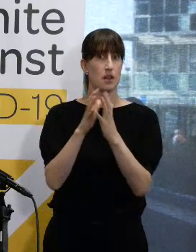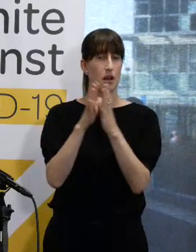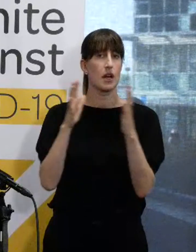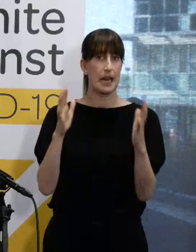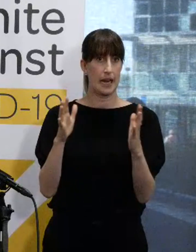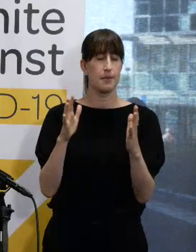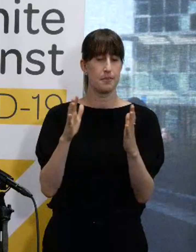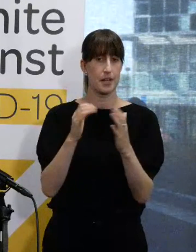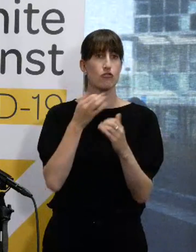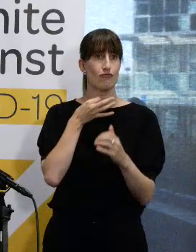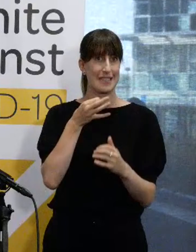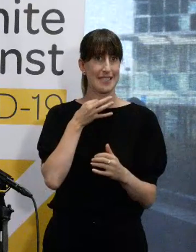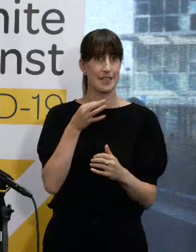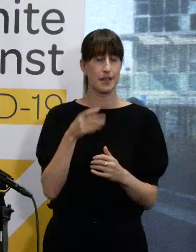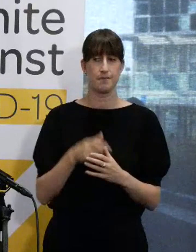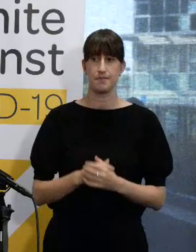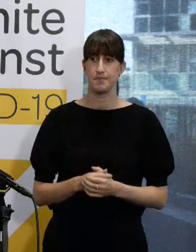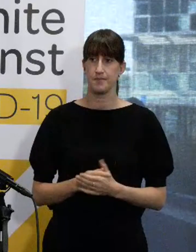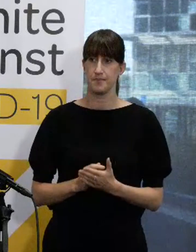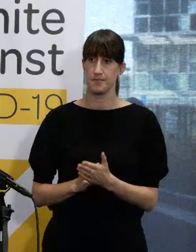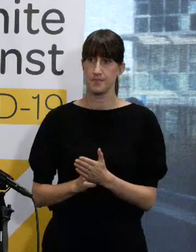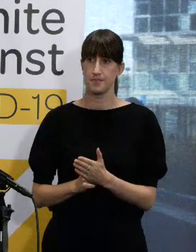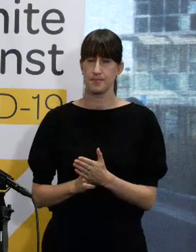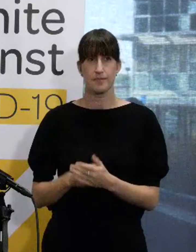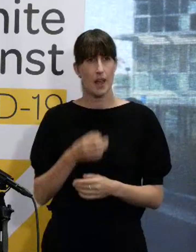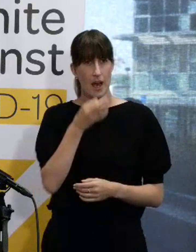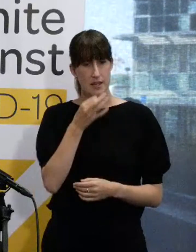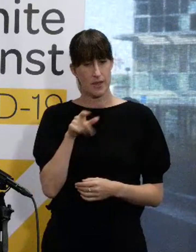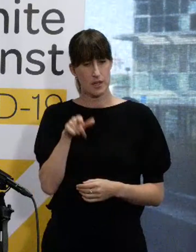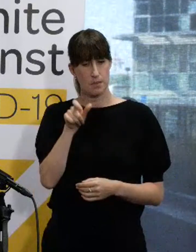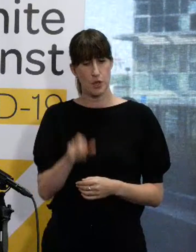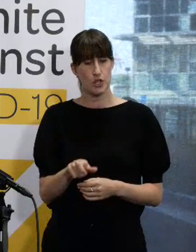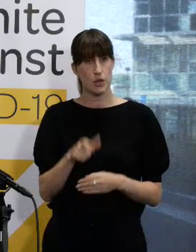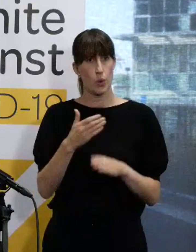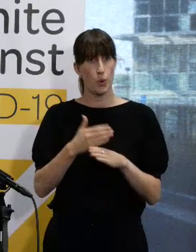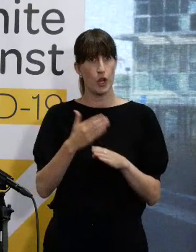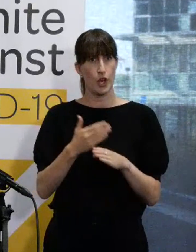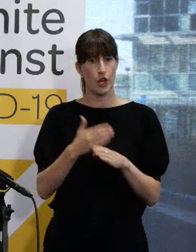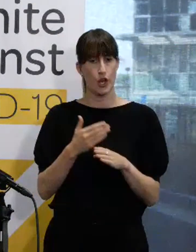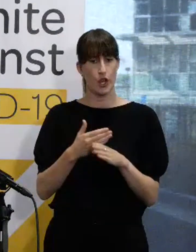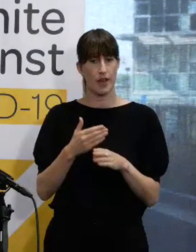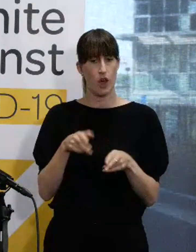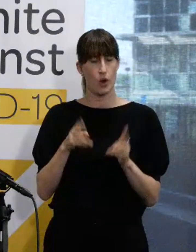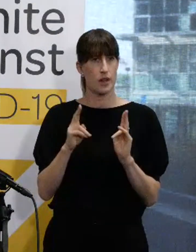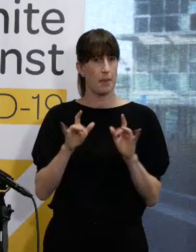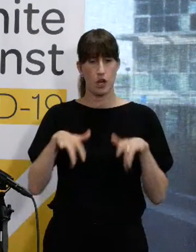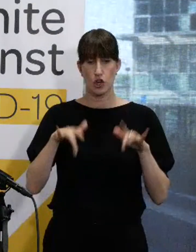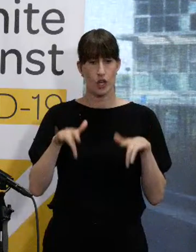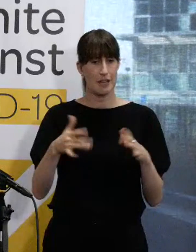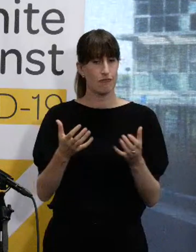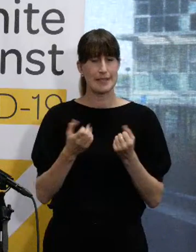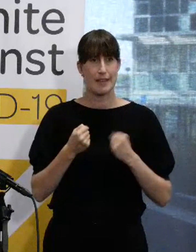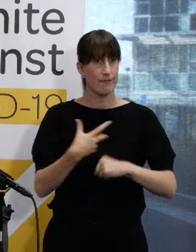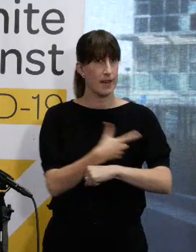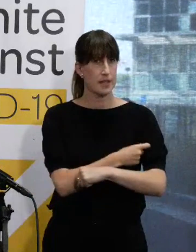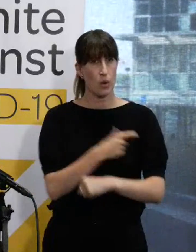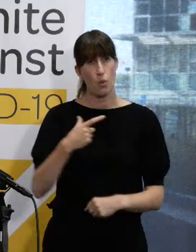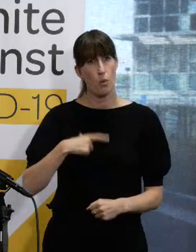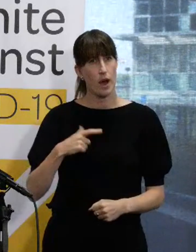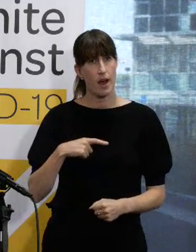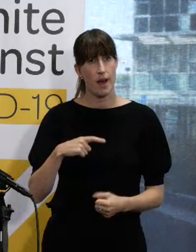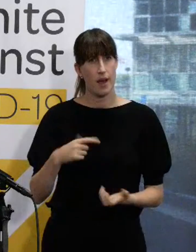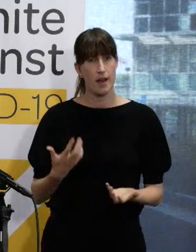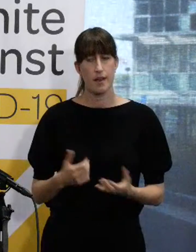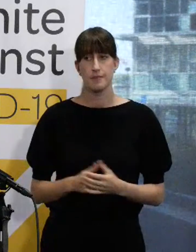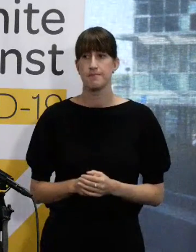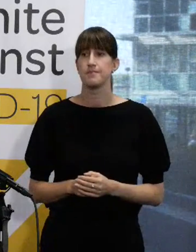testing. And why has this worker not been vaccinated yet? They should have been, right, if they're frontline water worker? Well, they certainly will